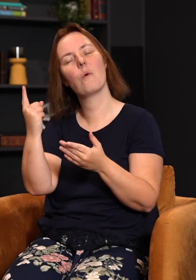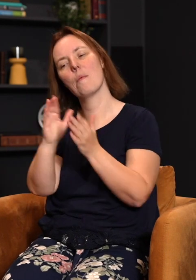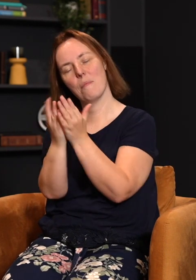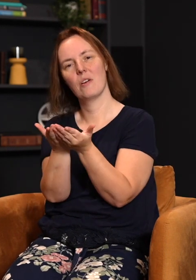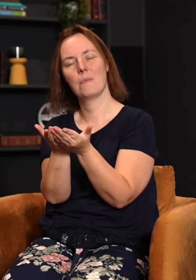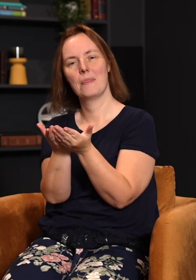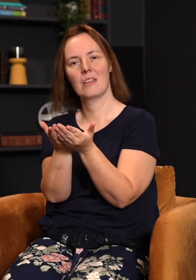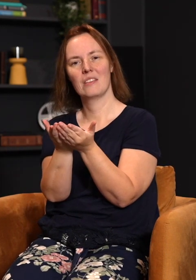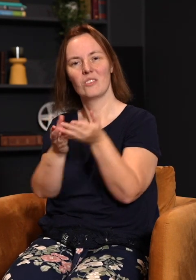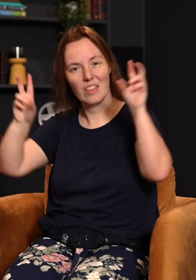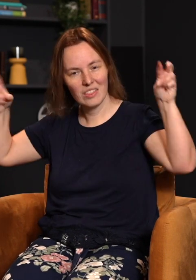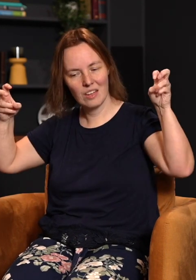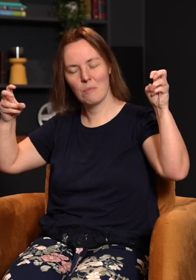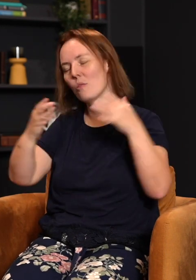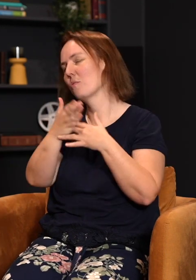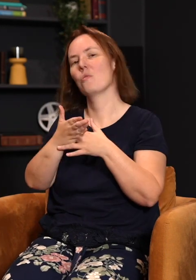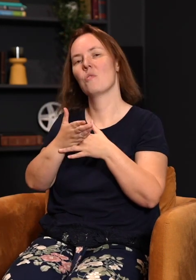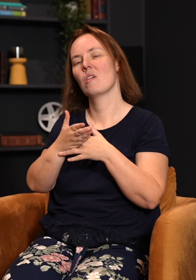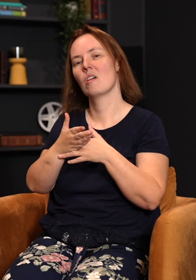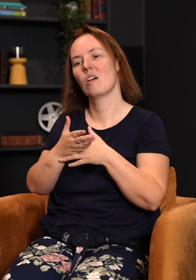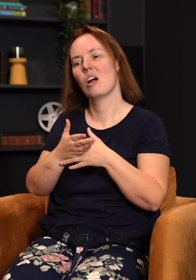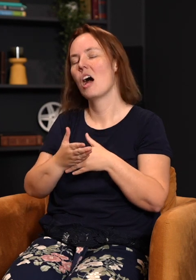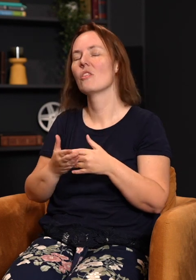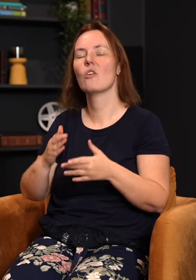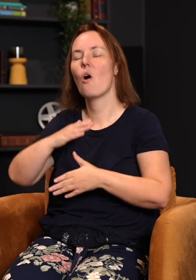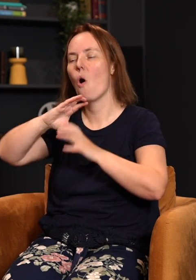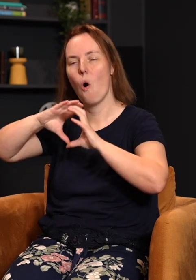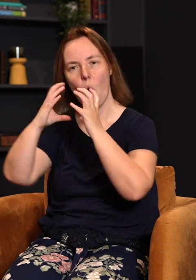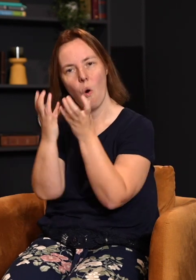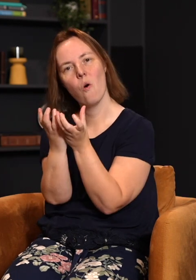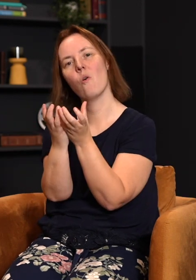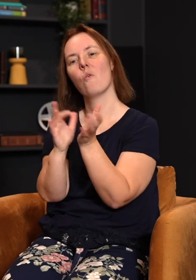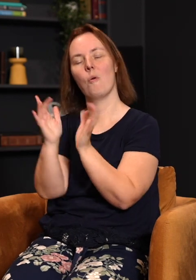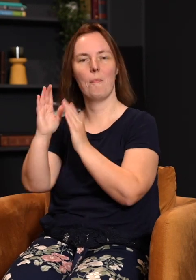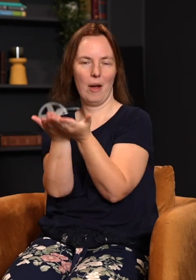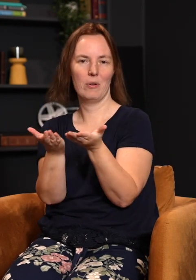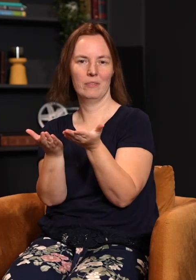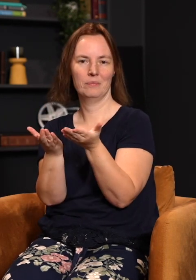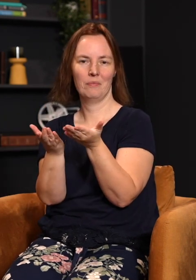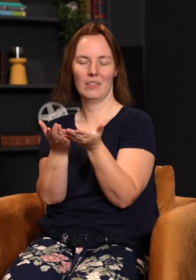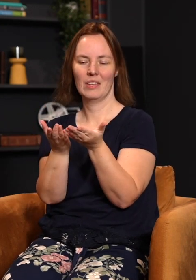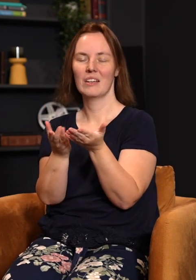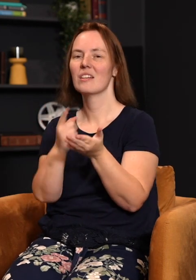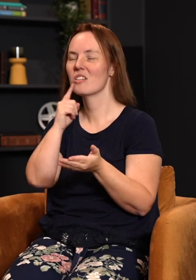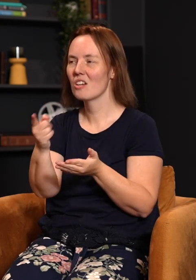uninterrupted theme. It doesn't contradict, it is steady from book to book to book, and this entire book speaks about